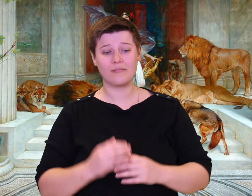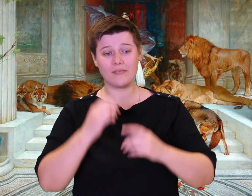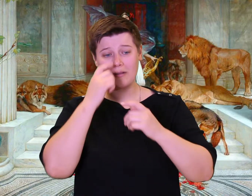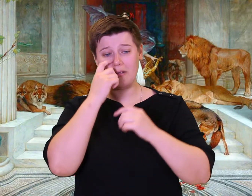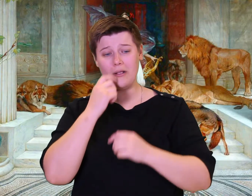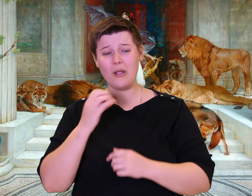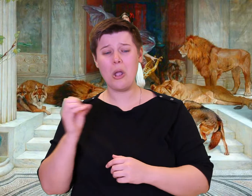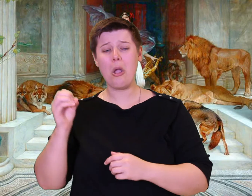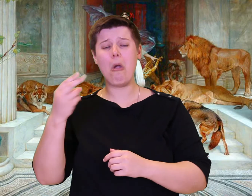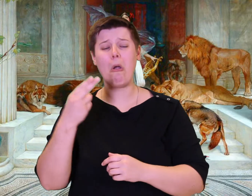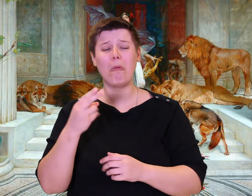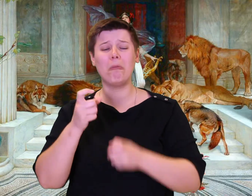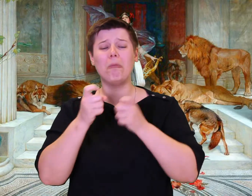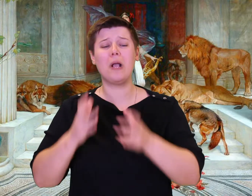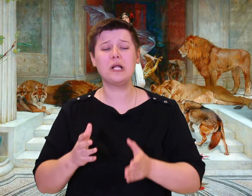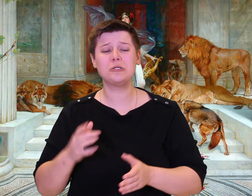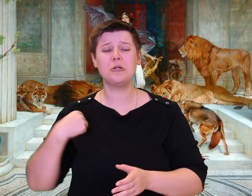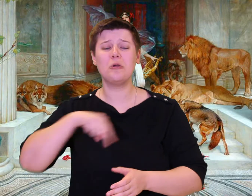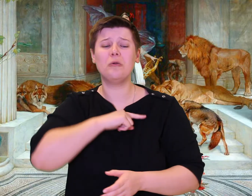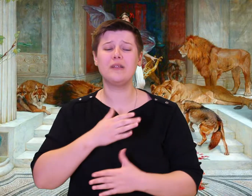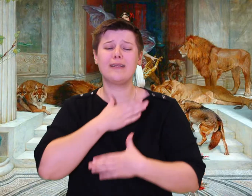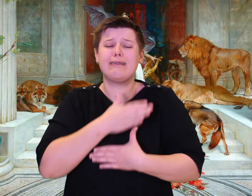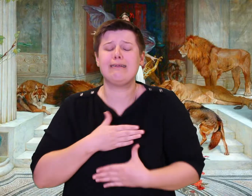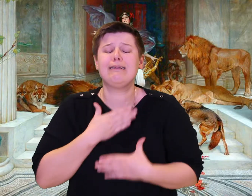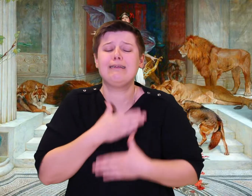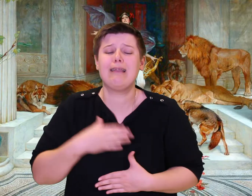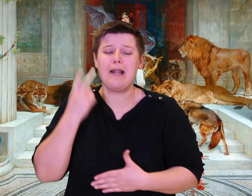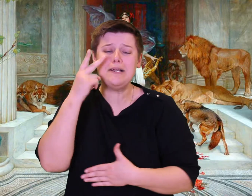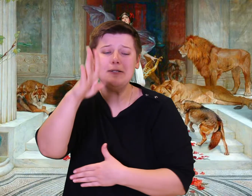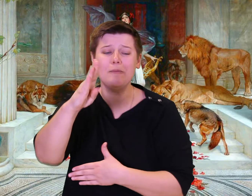ship, weeping and shedding floods of tears.